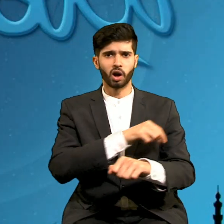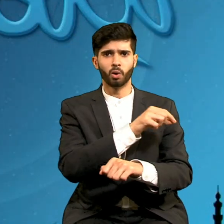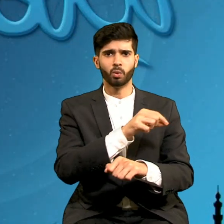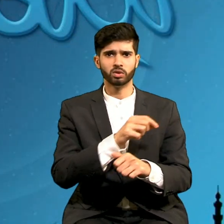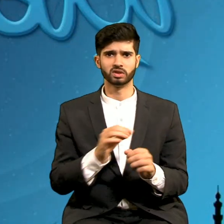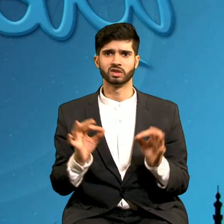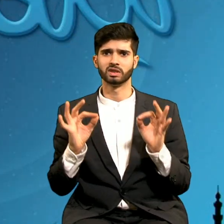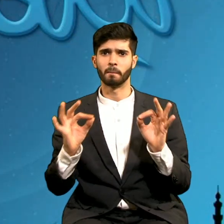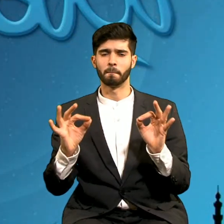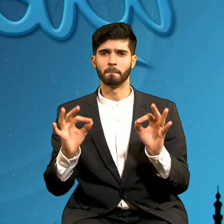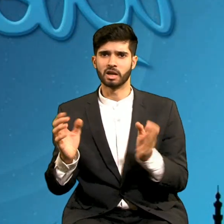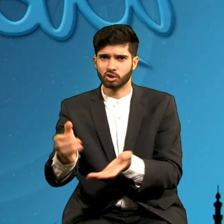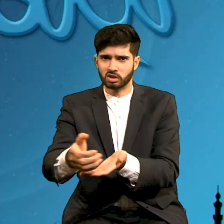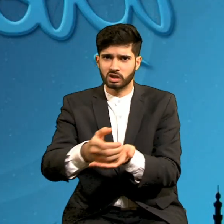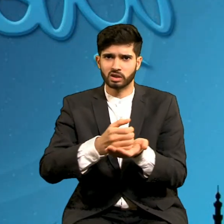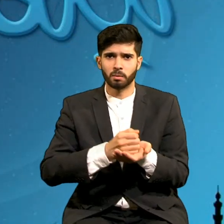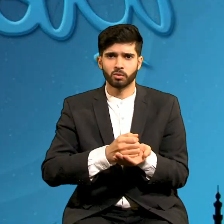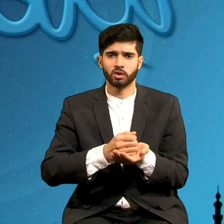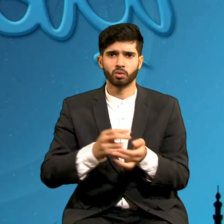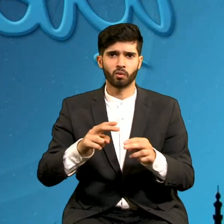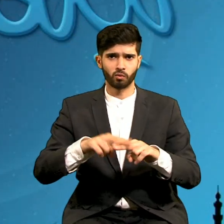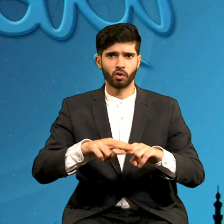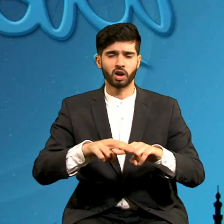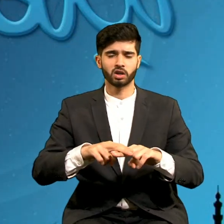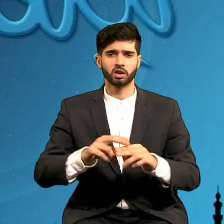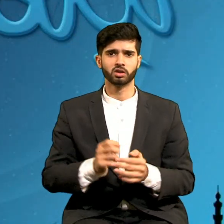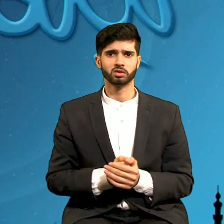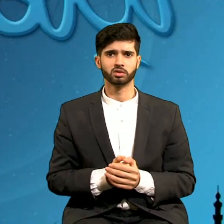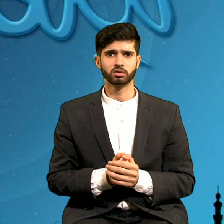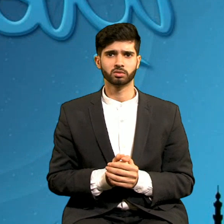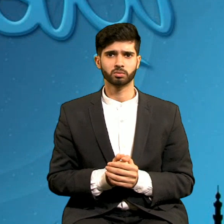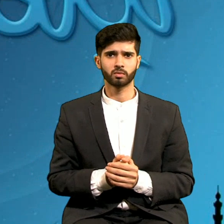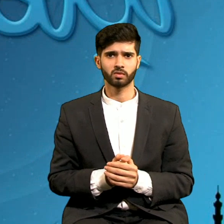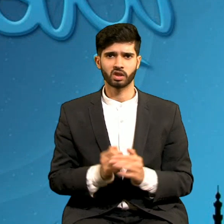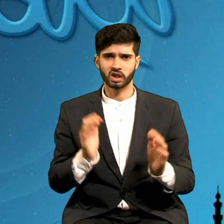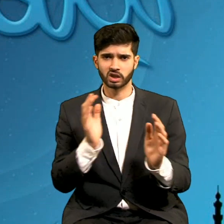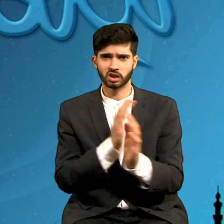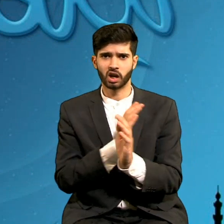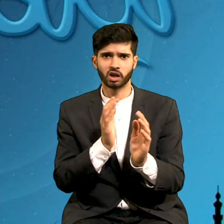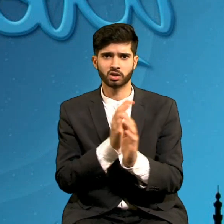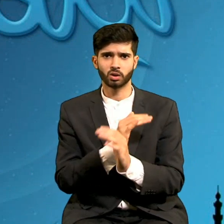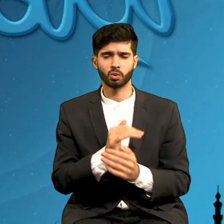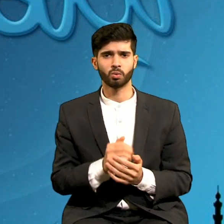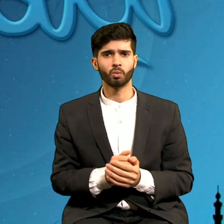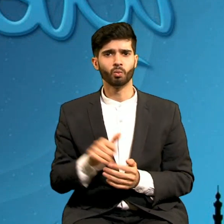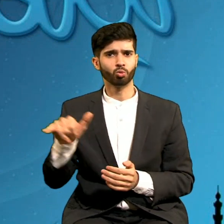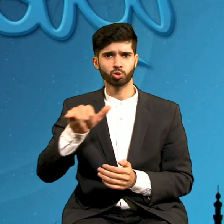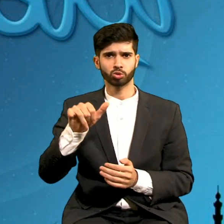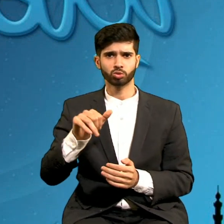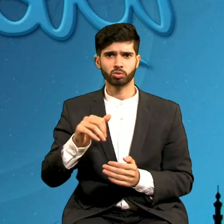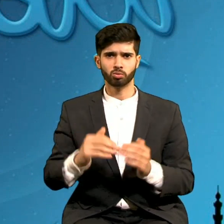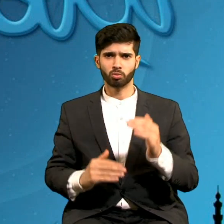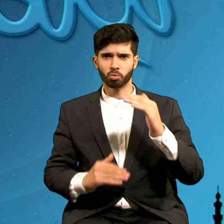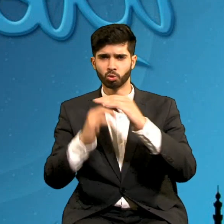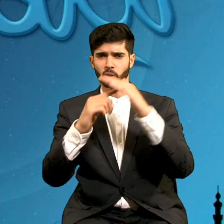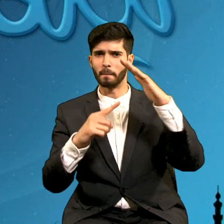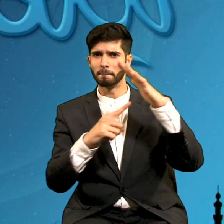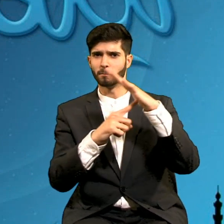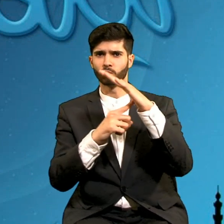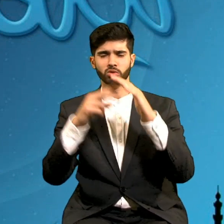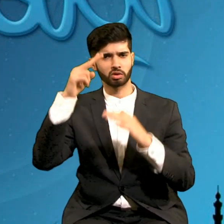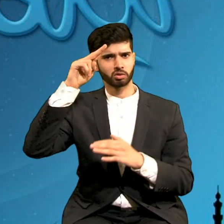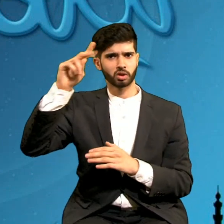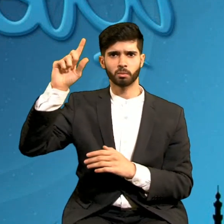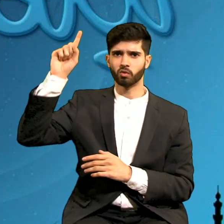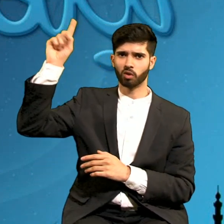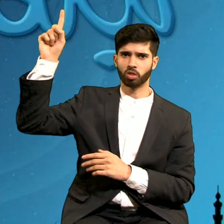their supplications throughout the day. And He also concealed His greatest name, Ismul A'zam, amongst His